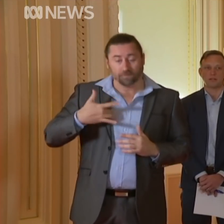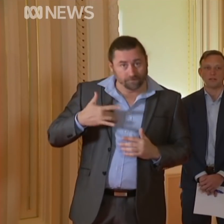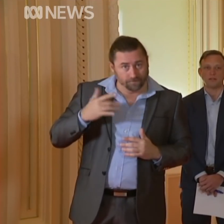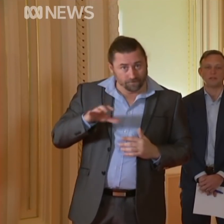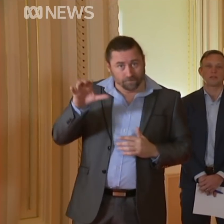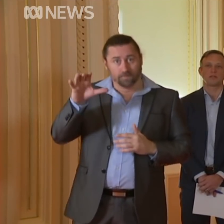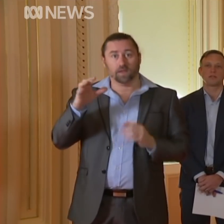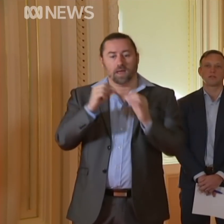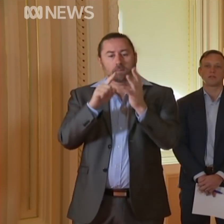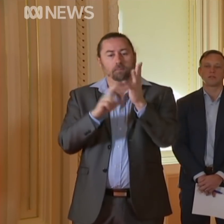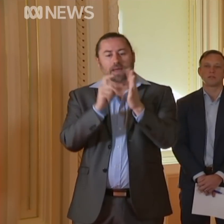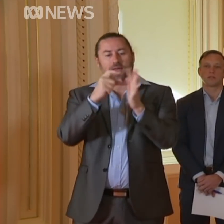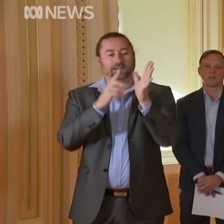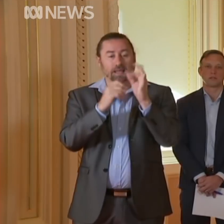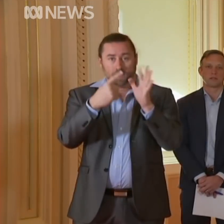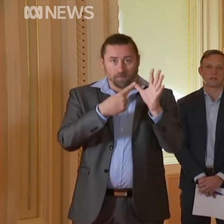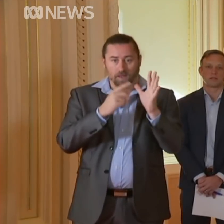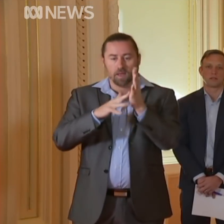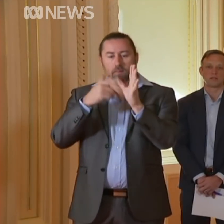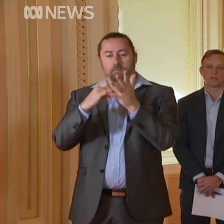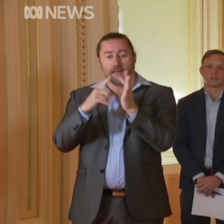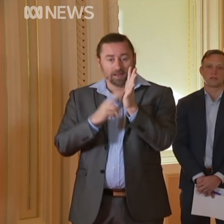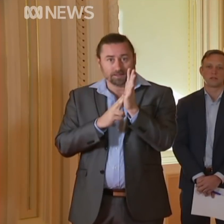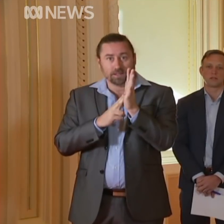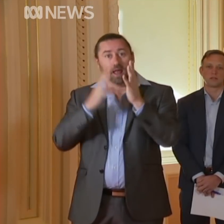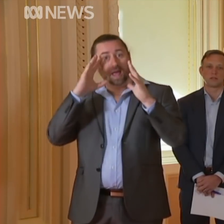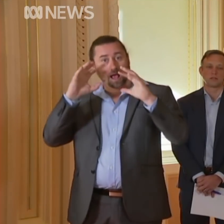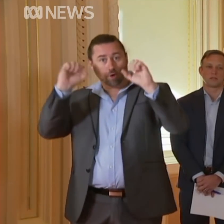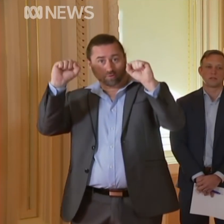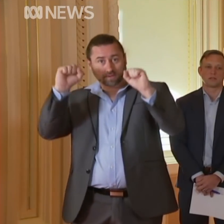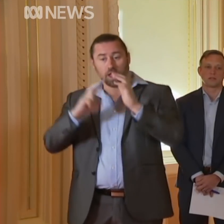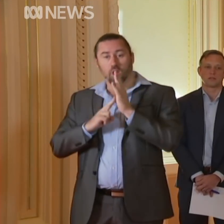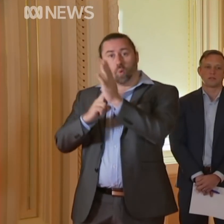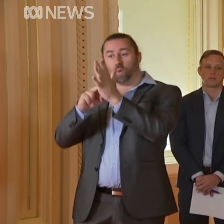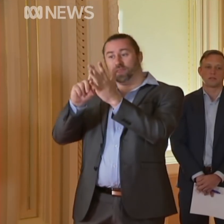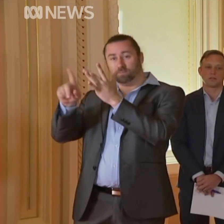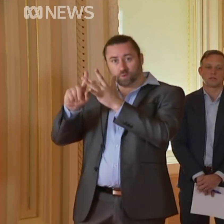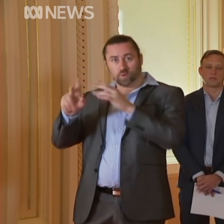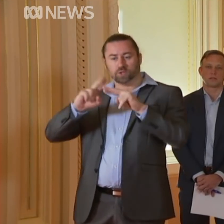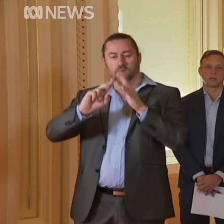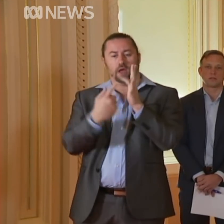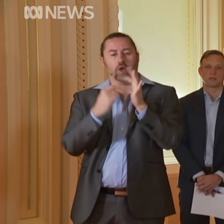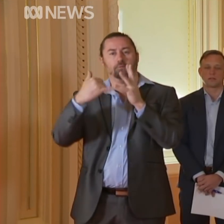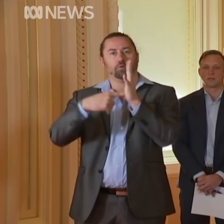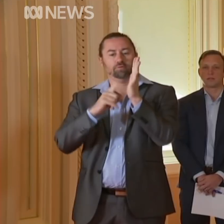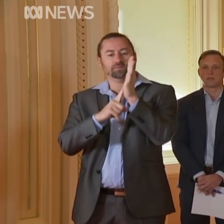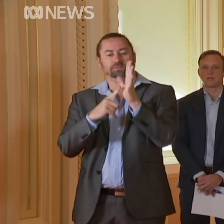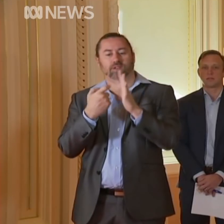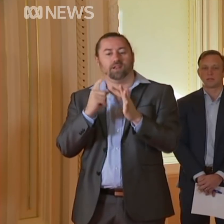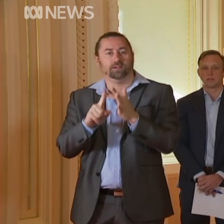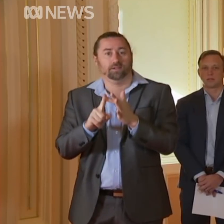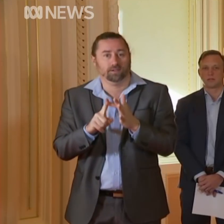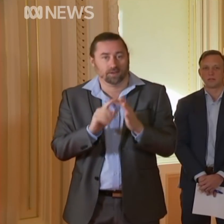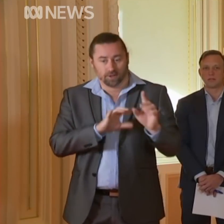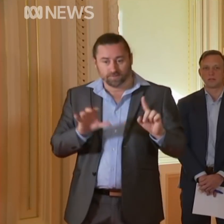live in, Bundamba, Marsden, Carindale, North Ipswich and Forest Lake. But as the Premier said, there'll be a list